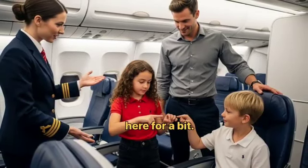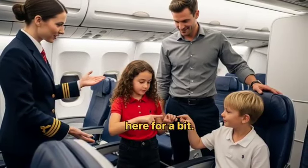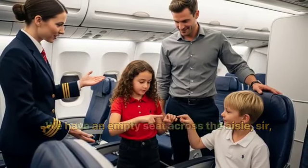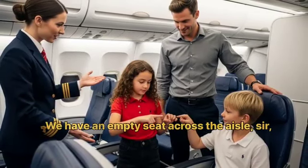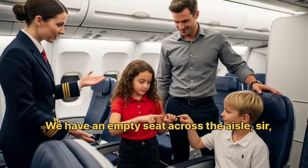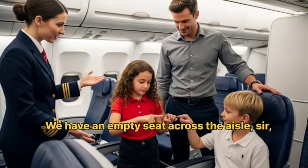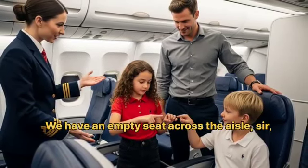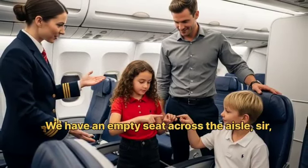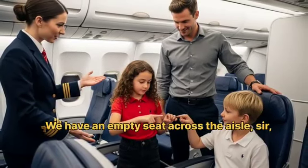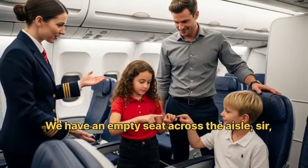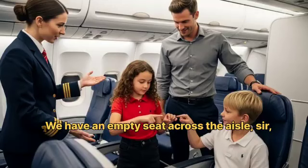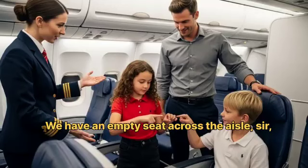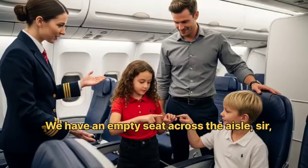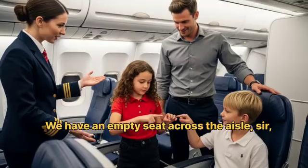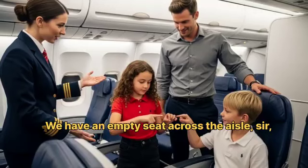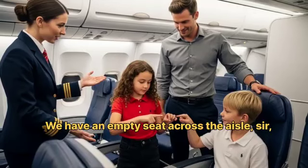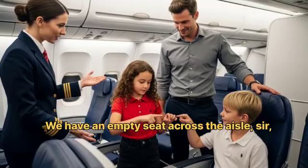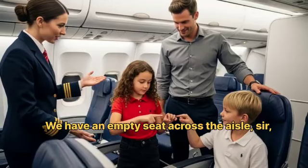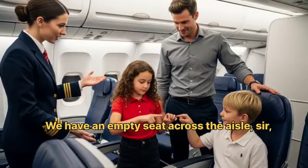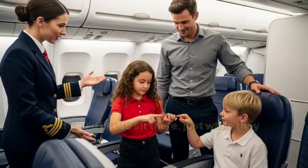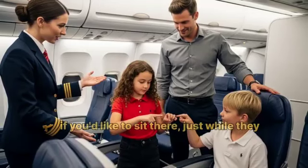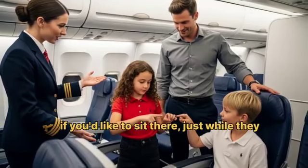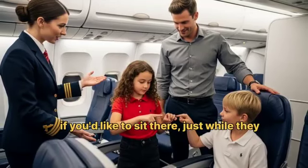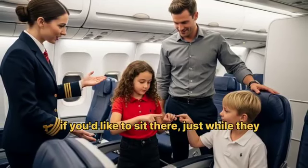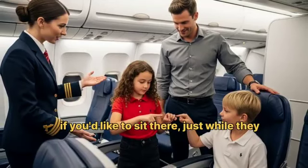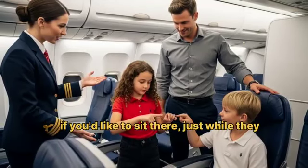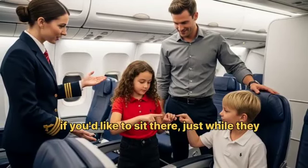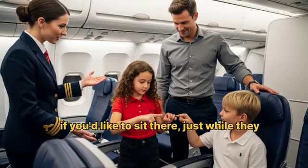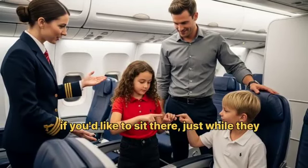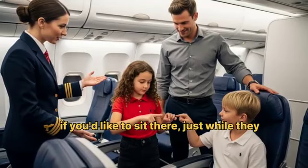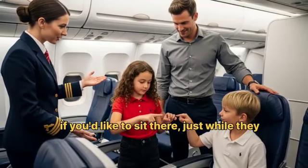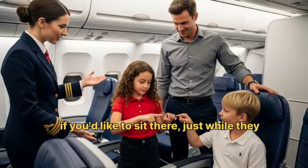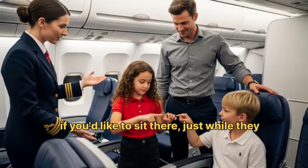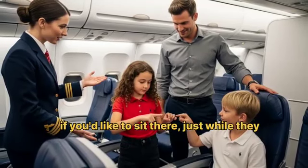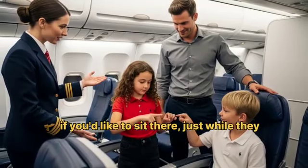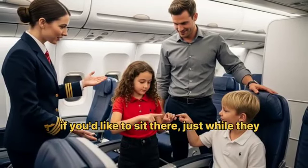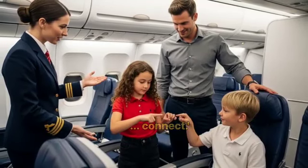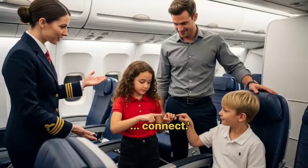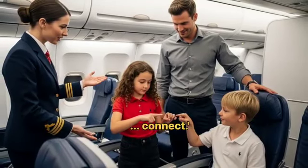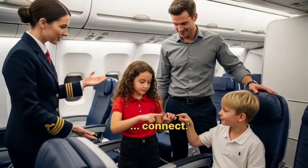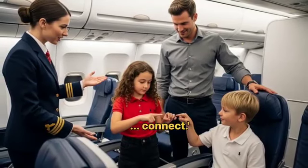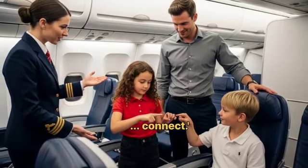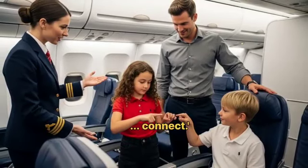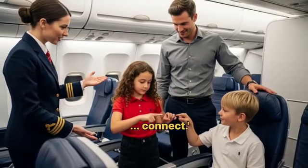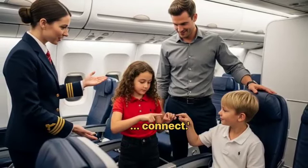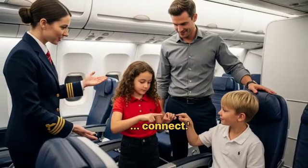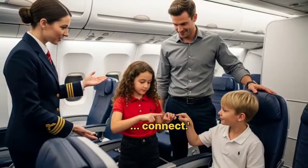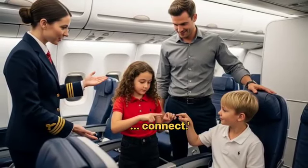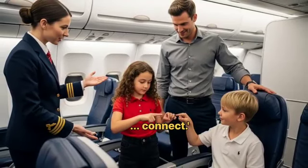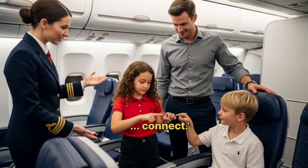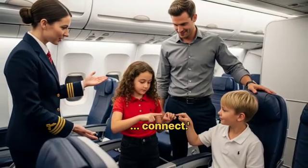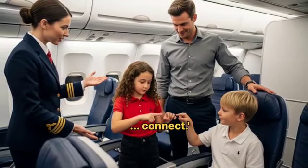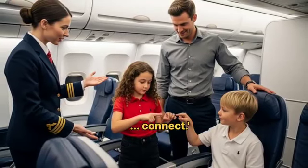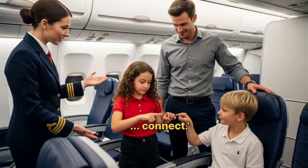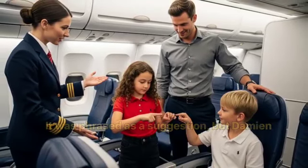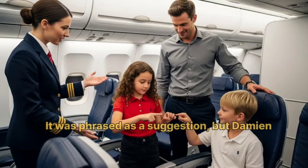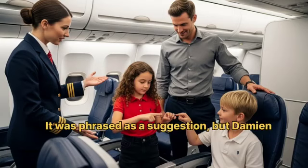We have an empty seat across the aisle, sir, if you'd like to sit there, just while they connect." It was phrased